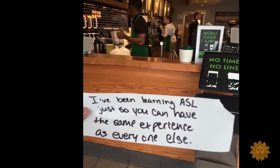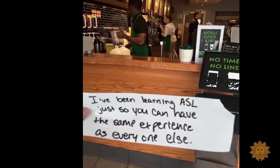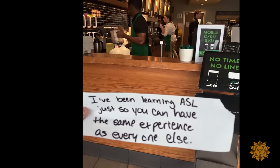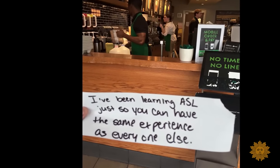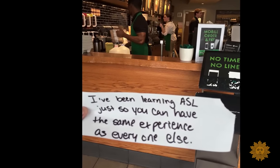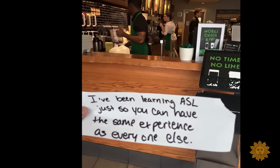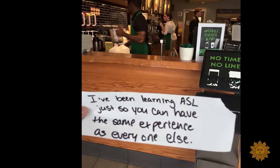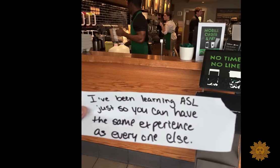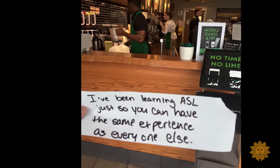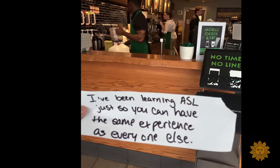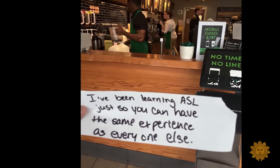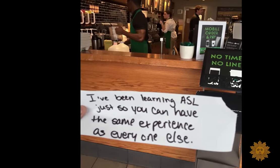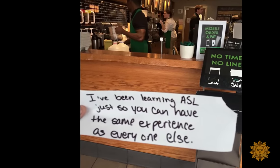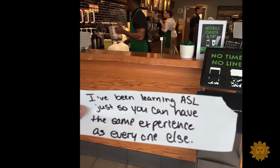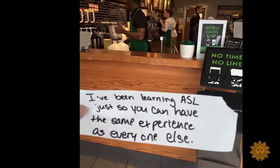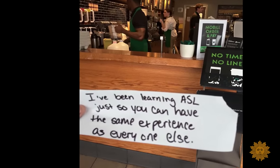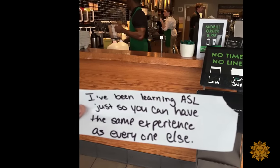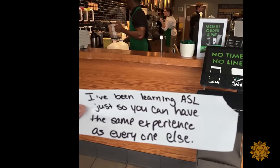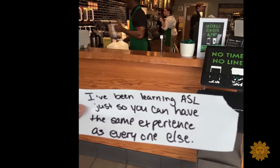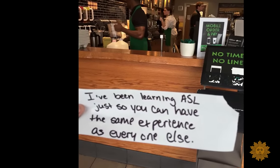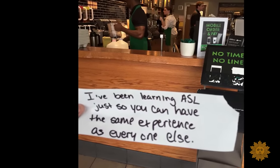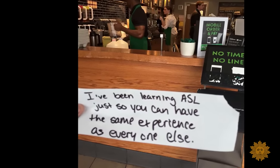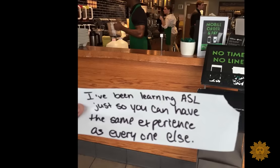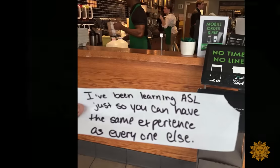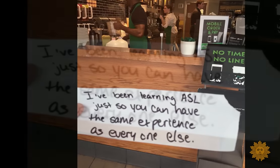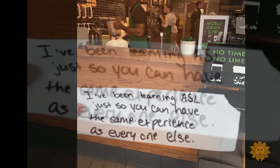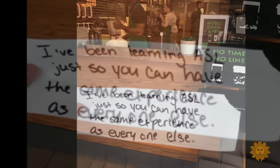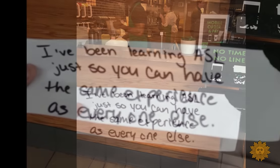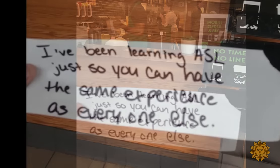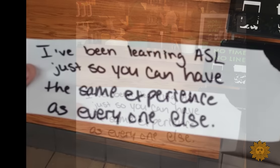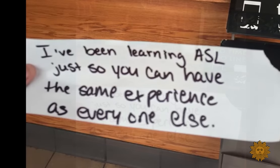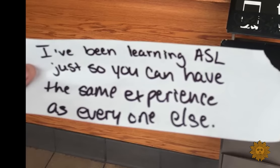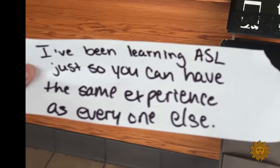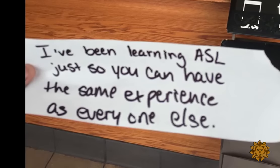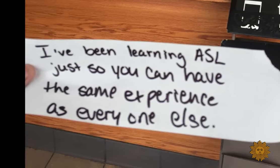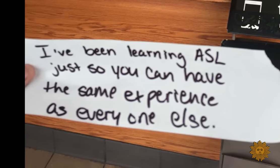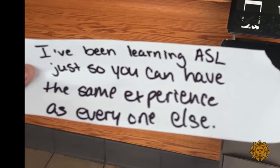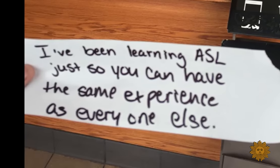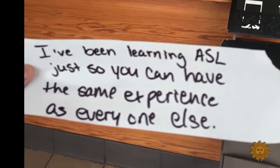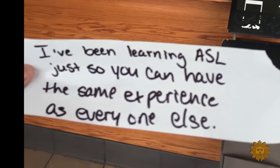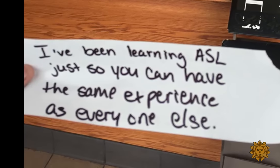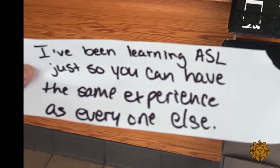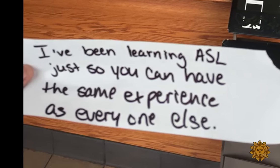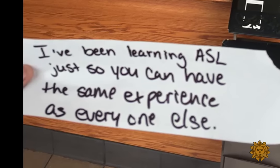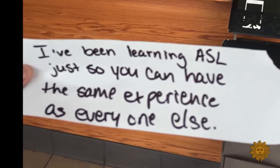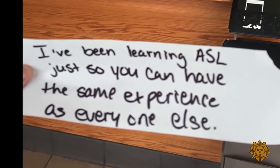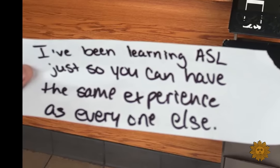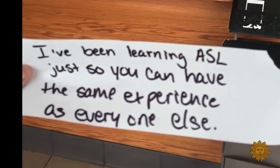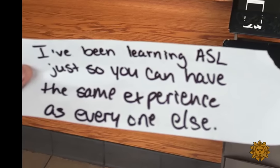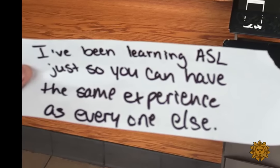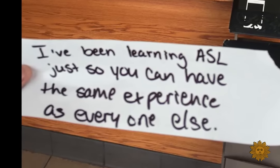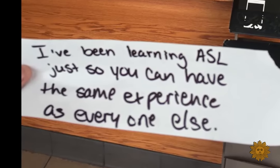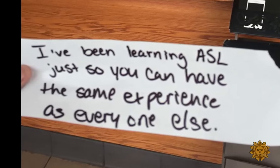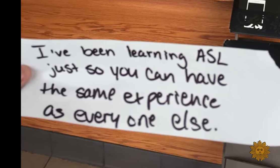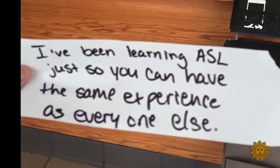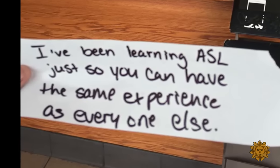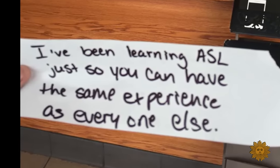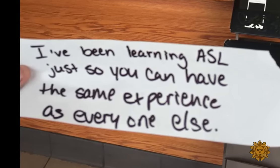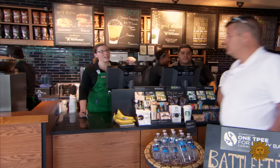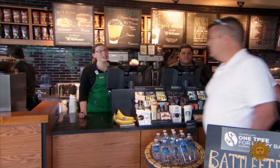I've been learning ASL, American Sign Language, just so you can have the same experience as everyone else. What can I get